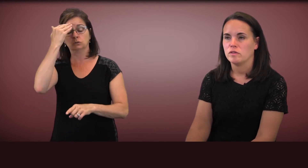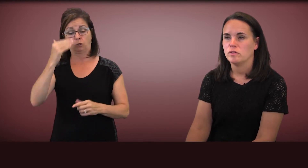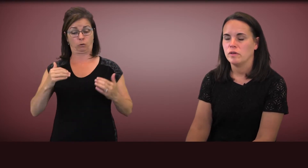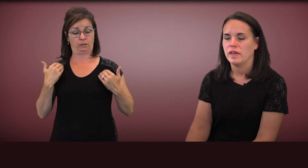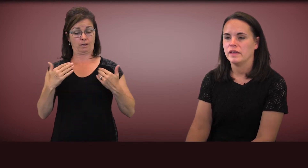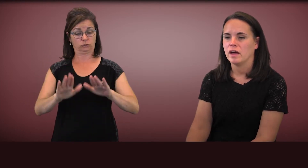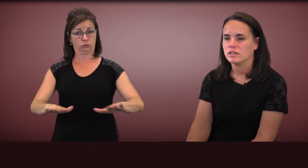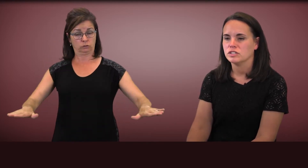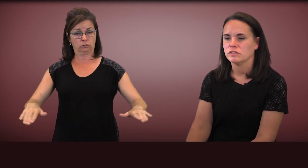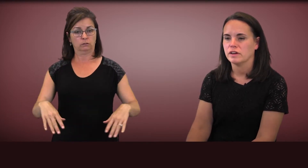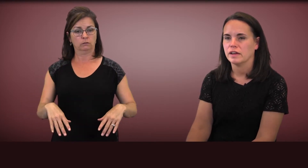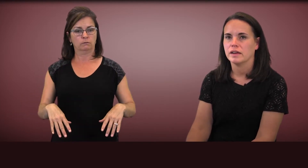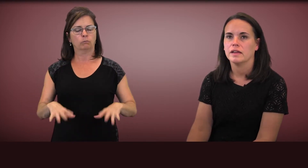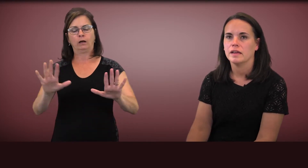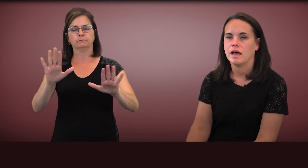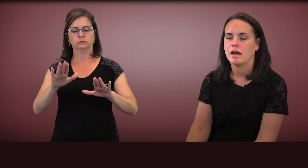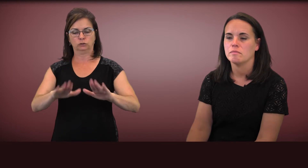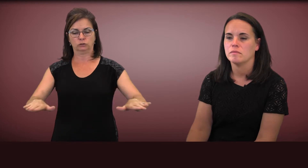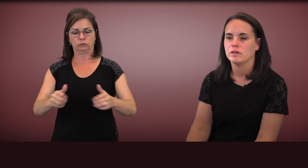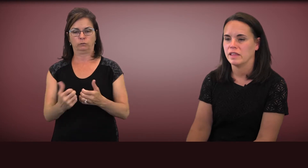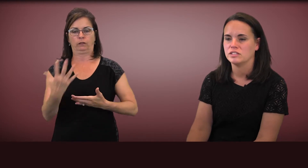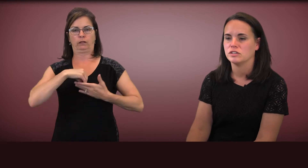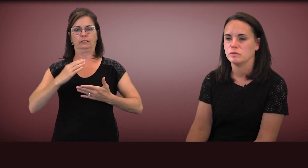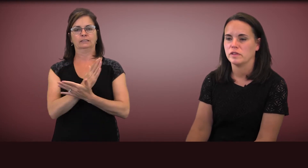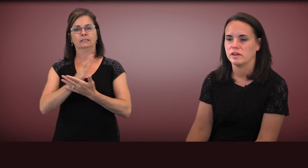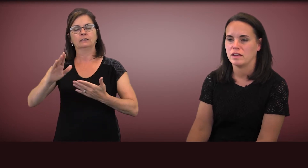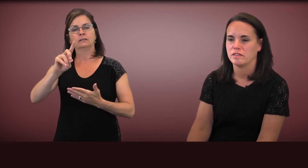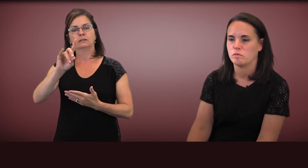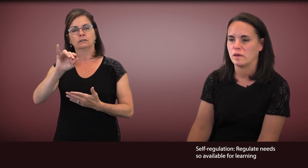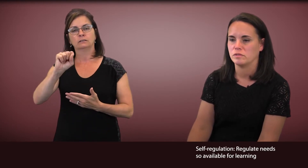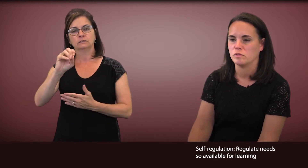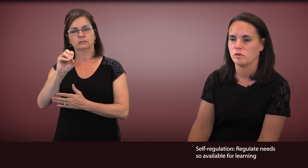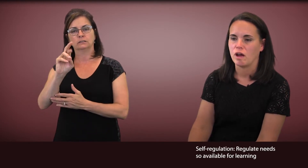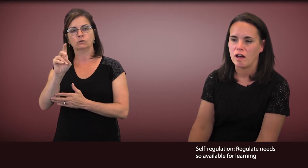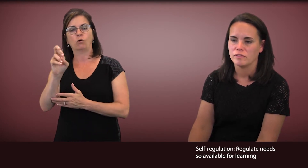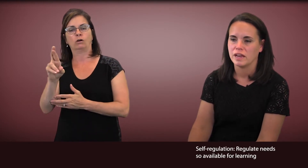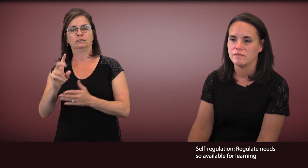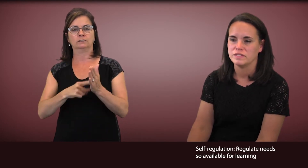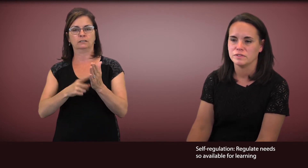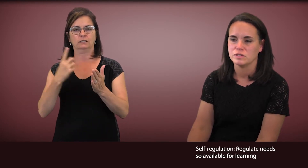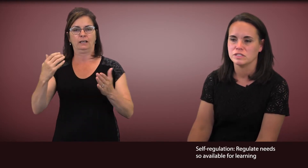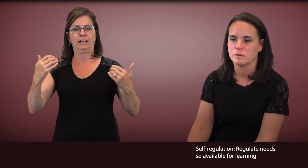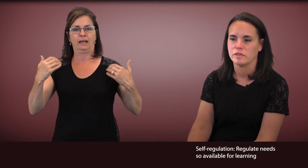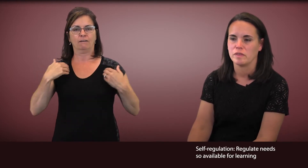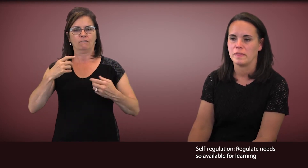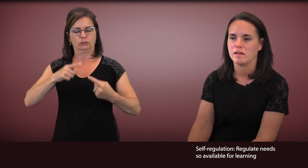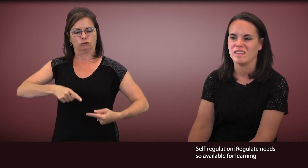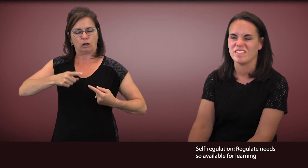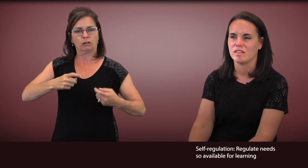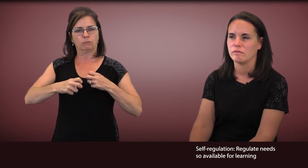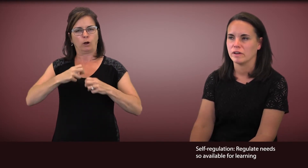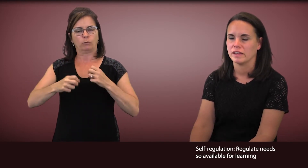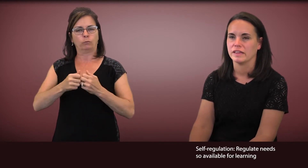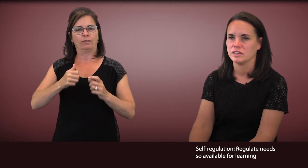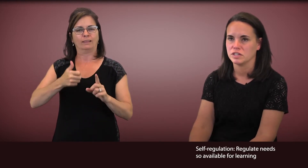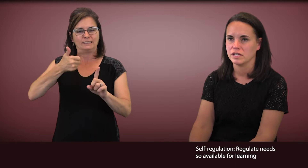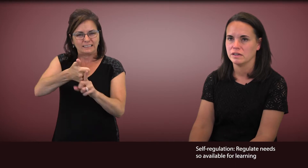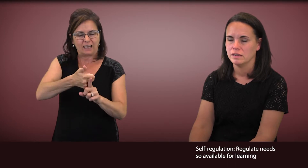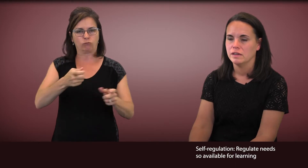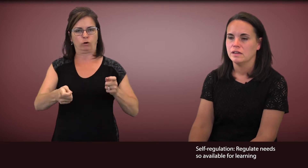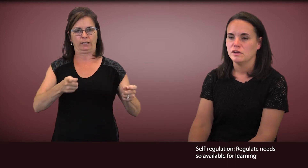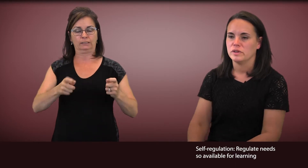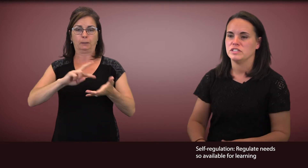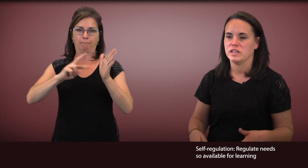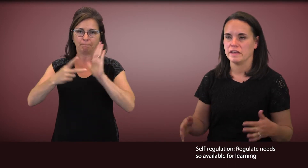We also know that young children, or that children with an autism spectrum disorder often have difficulty with something called